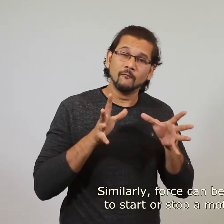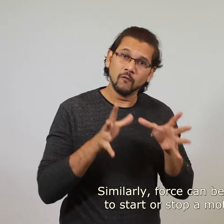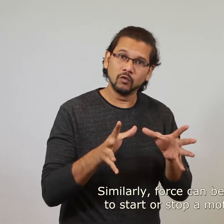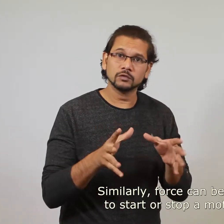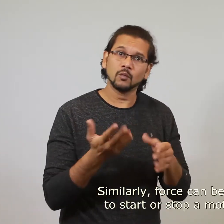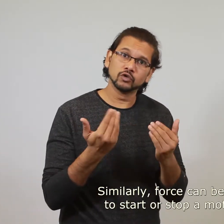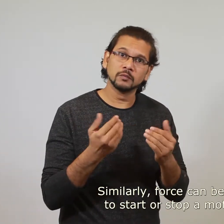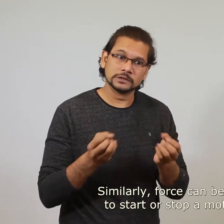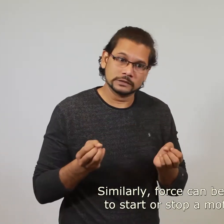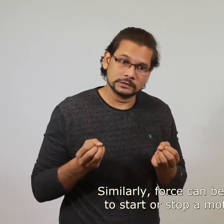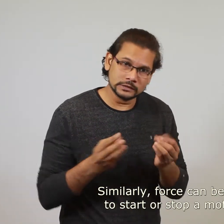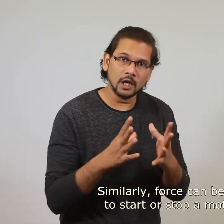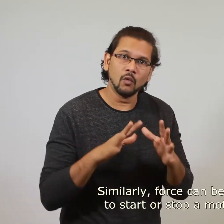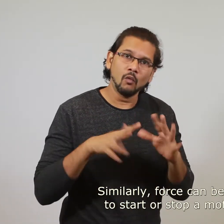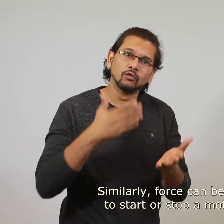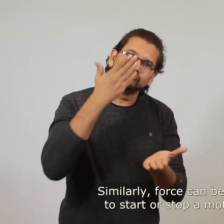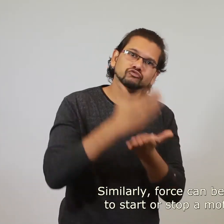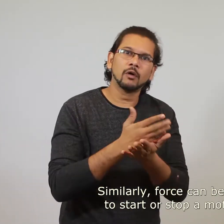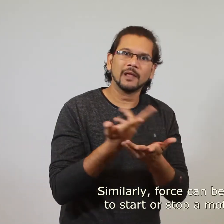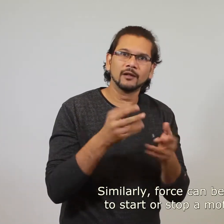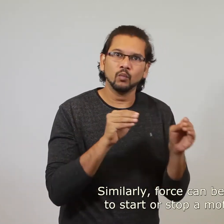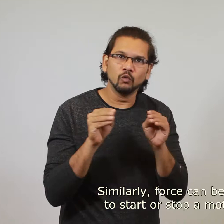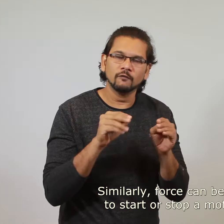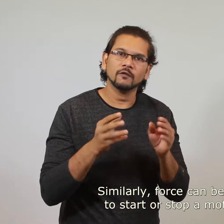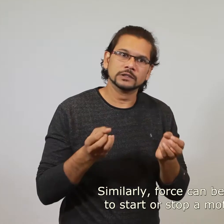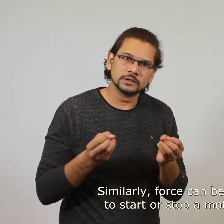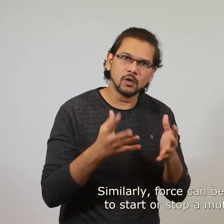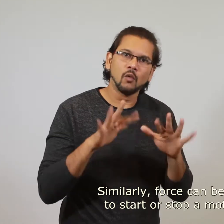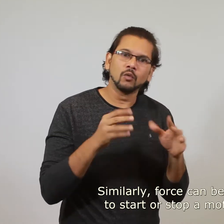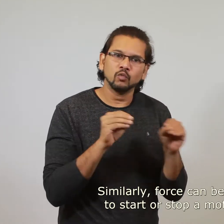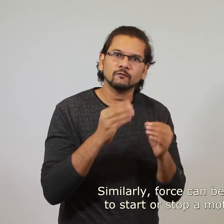Similarly, force can be used to start or stop a motion.